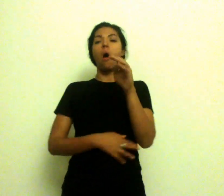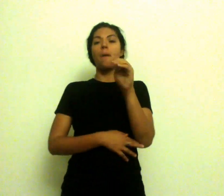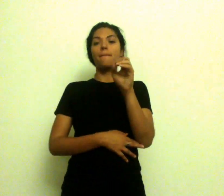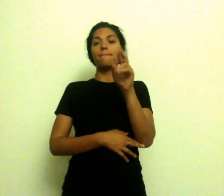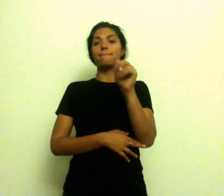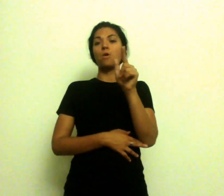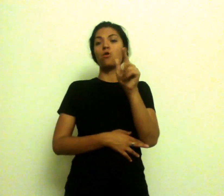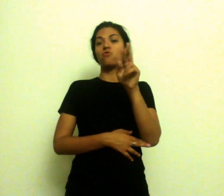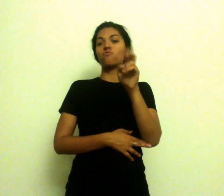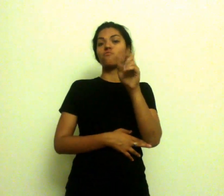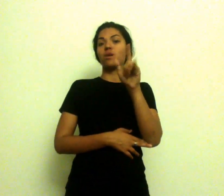true.